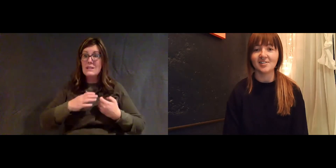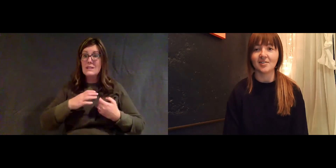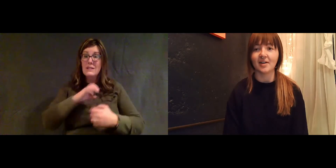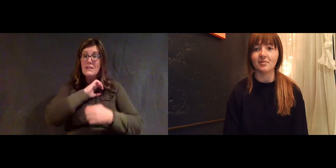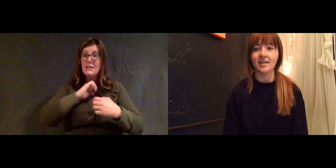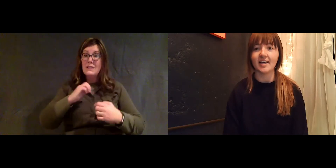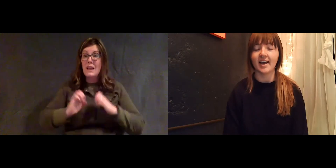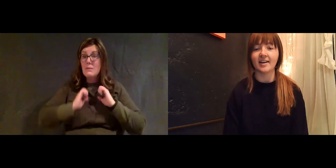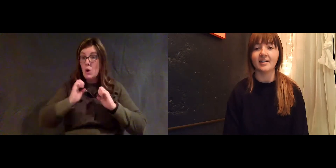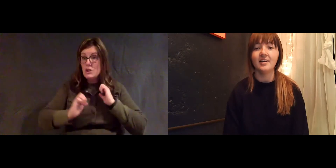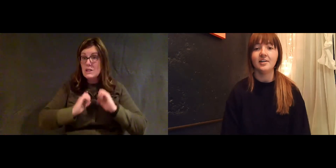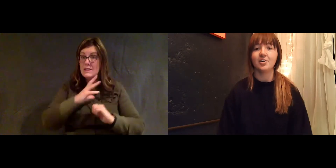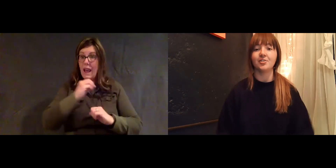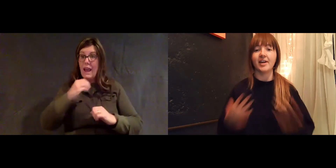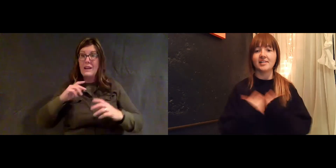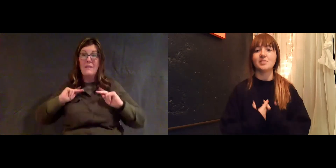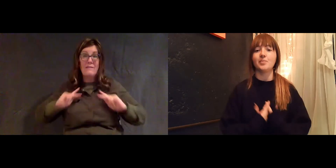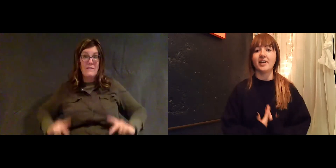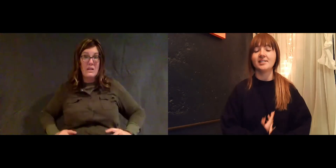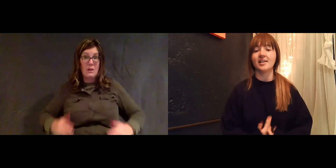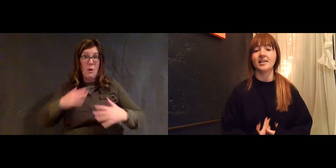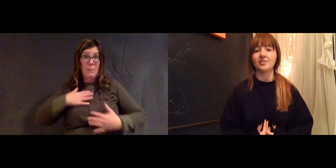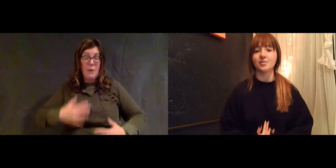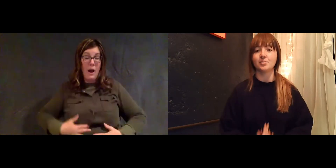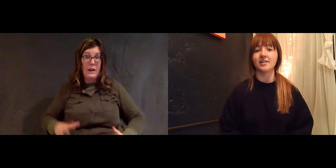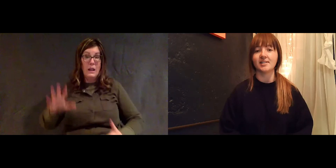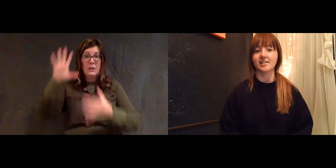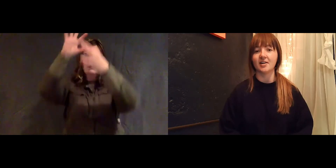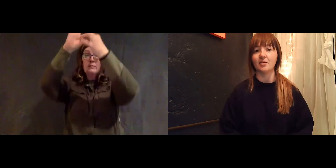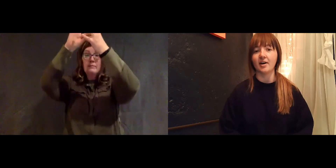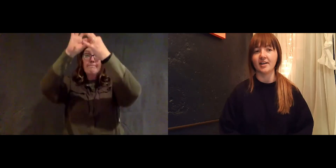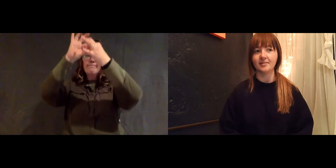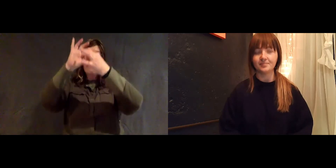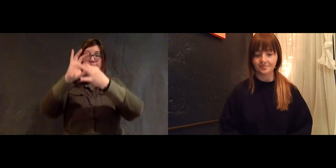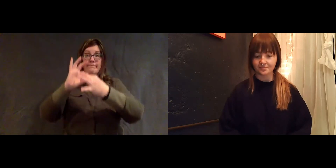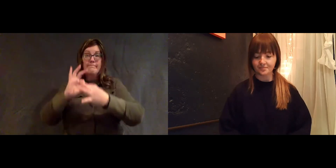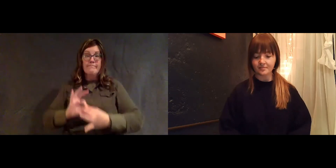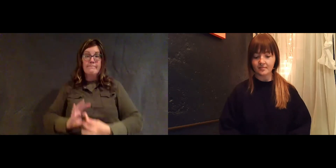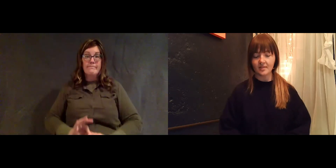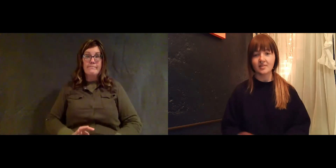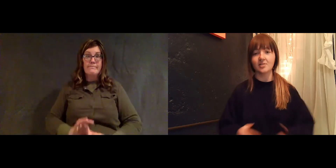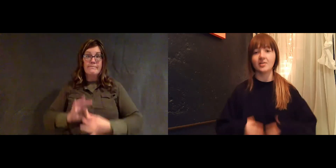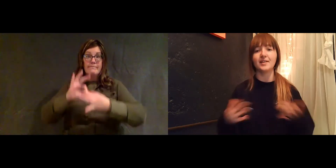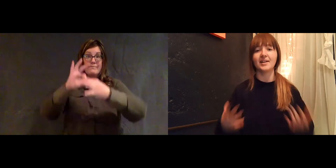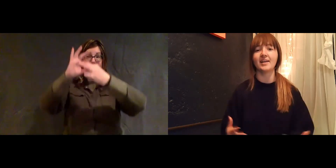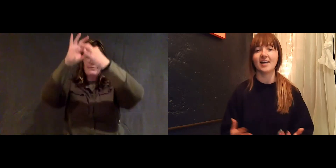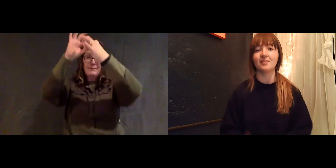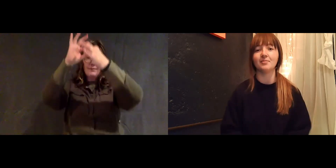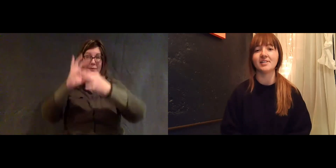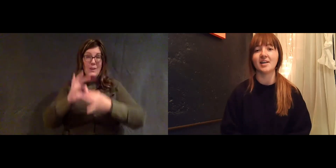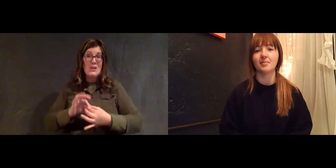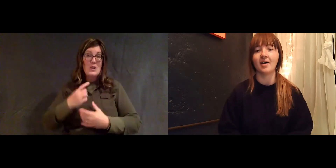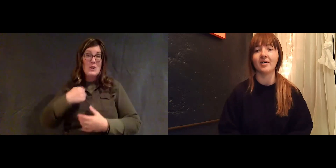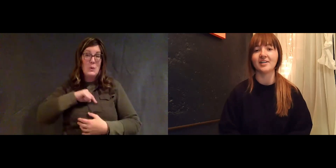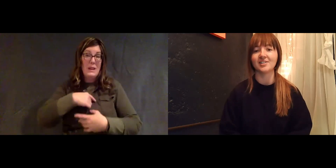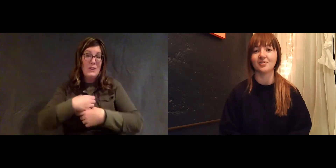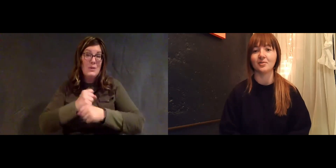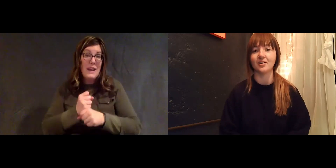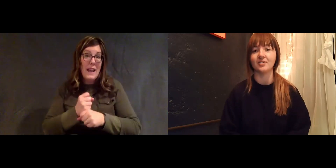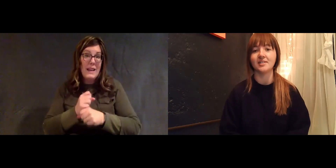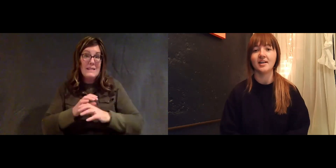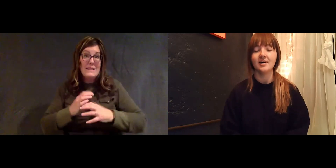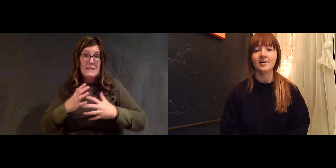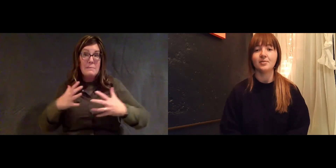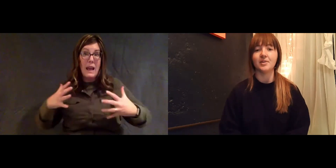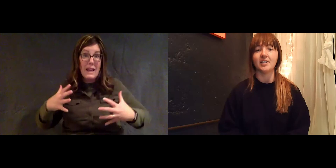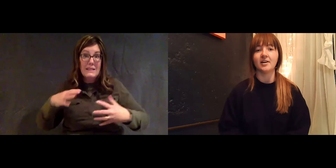together so that we can create space in those places in our body so that the next time we step out into the